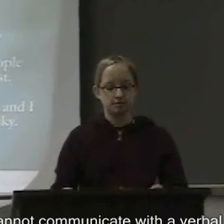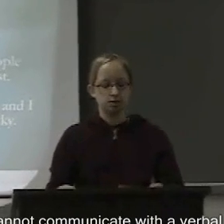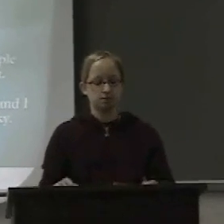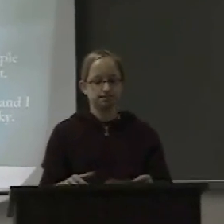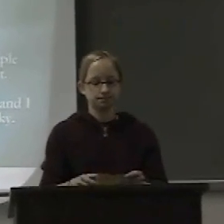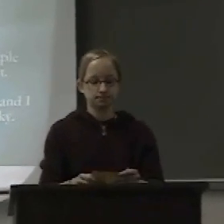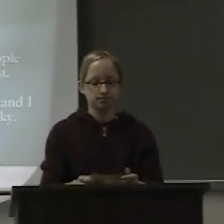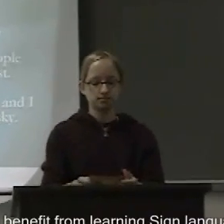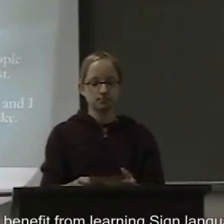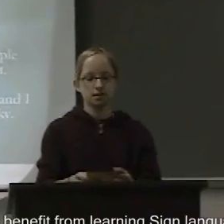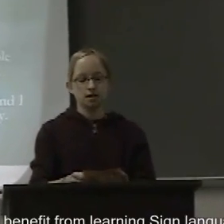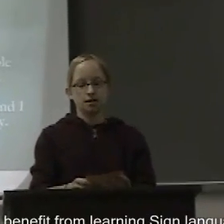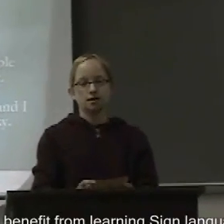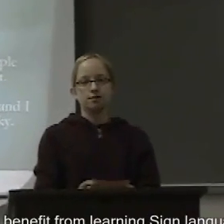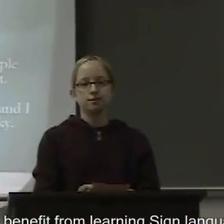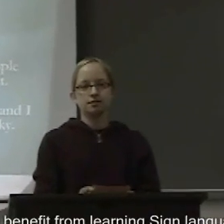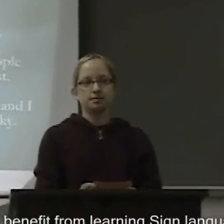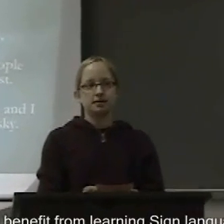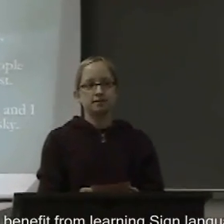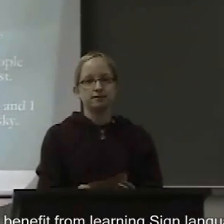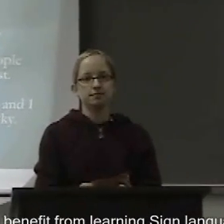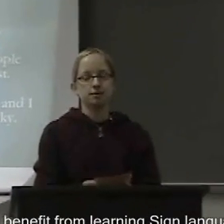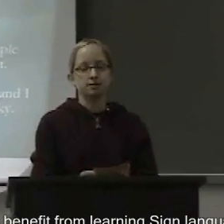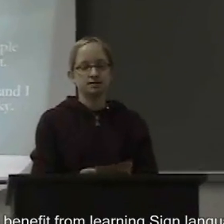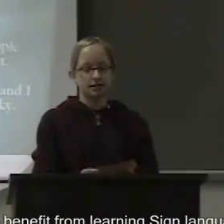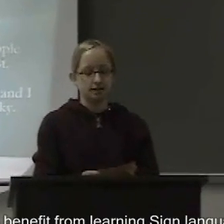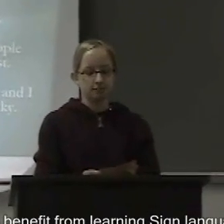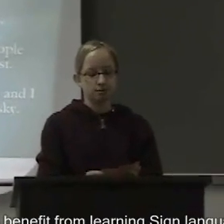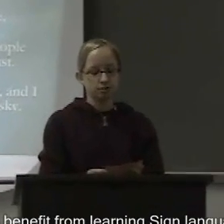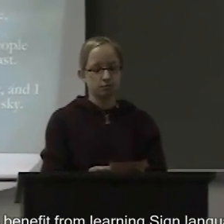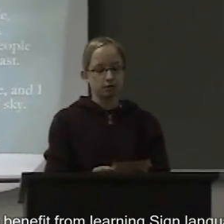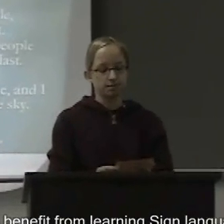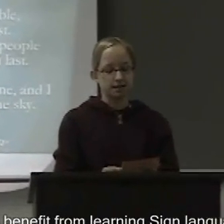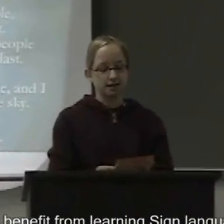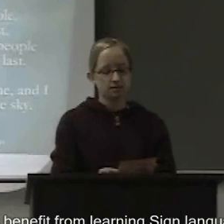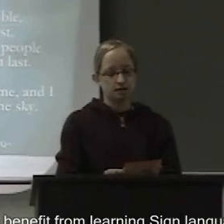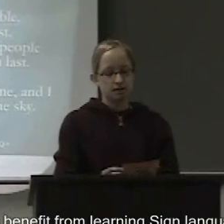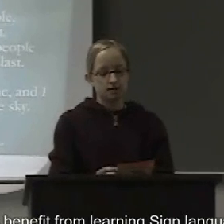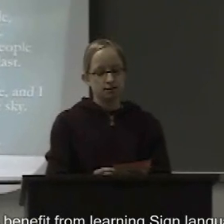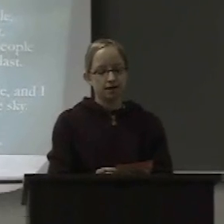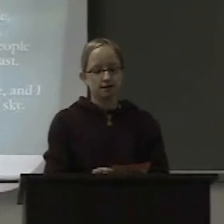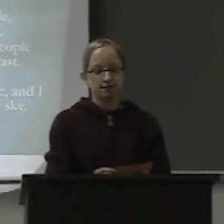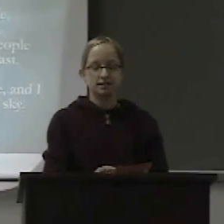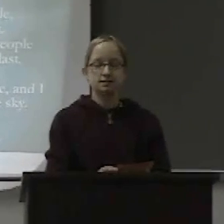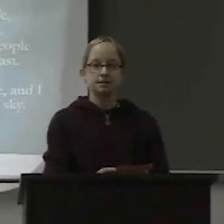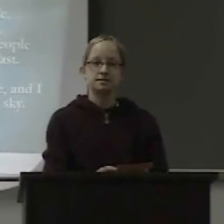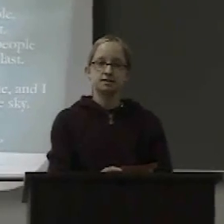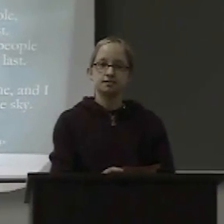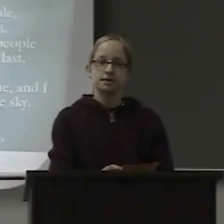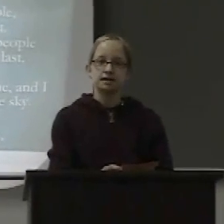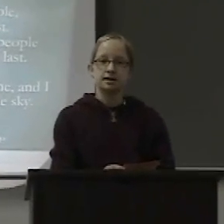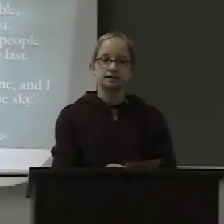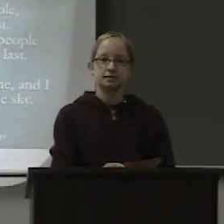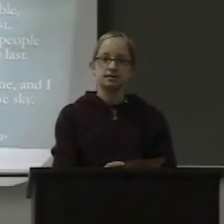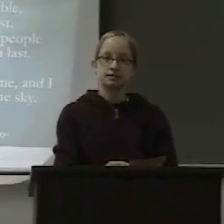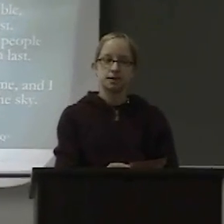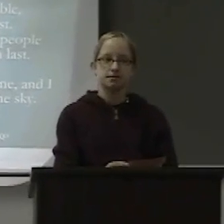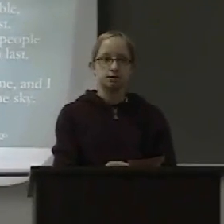language. You can benefit from learning sign language in the workplace. You're guaranteed to meet somebody, at least sometime in